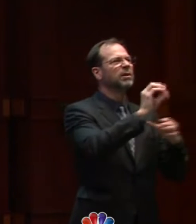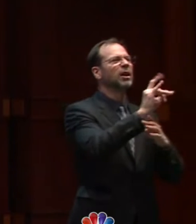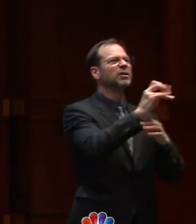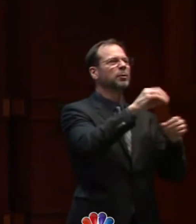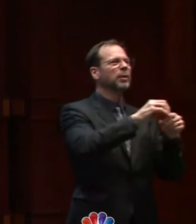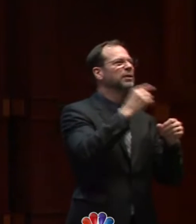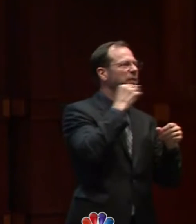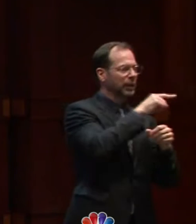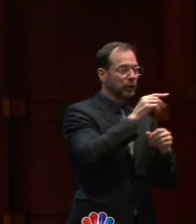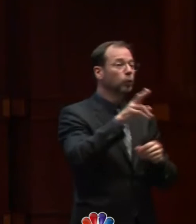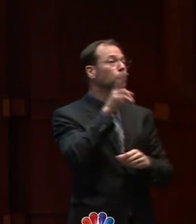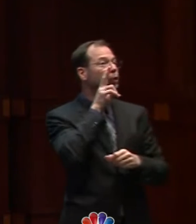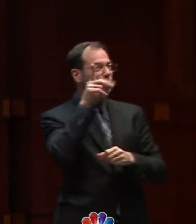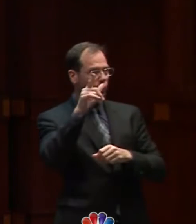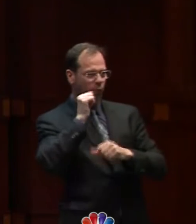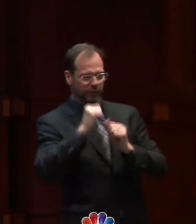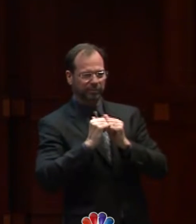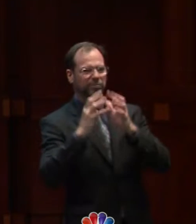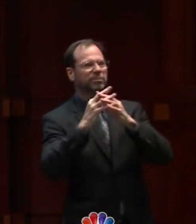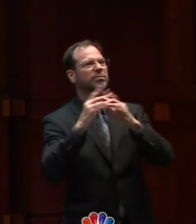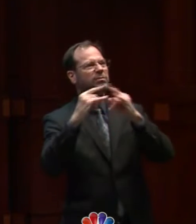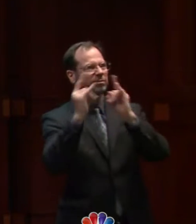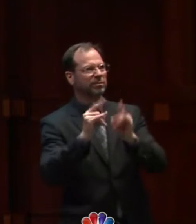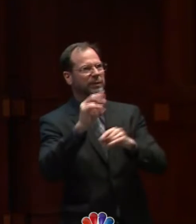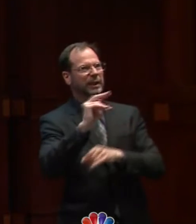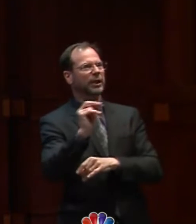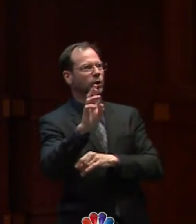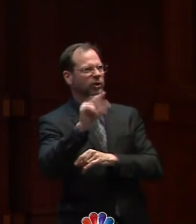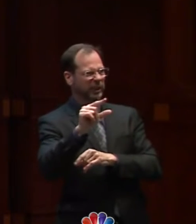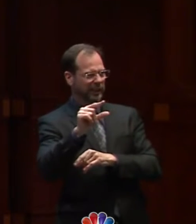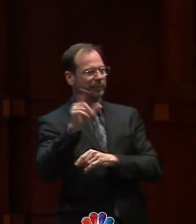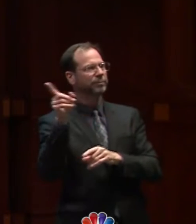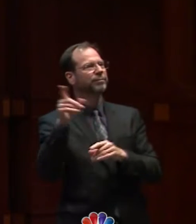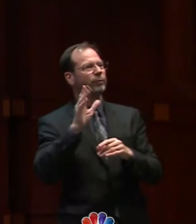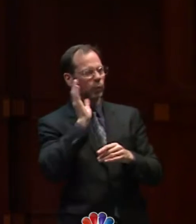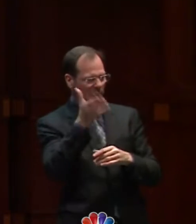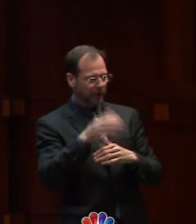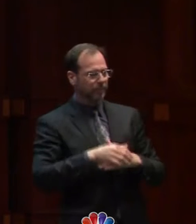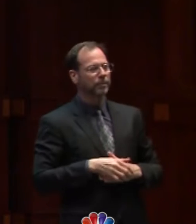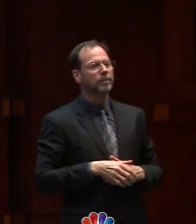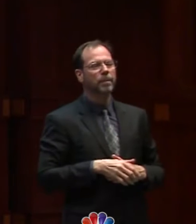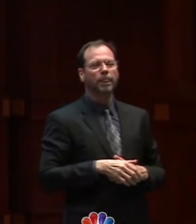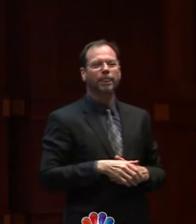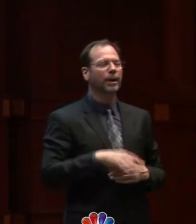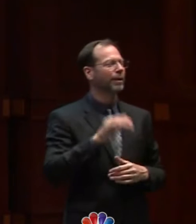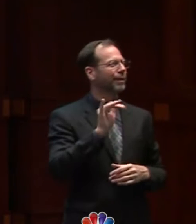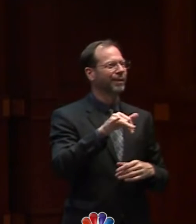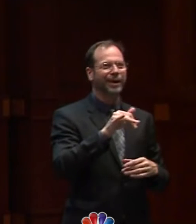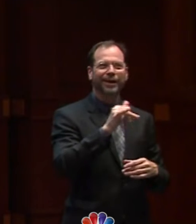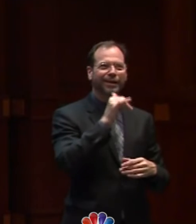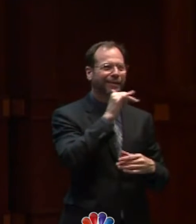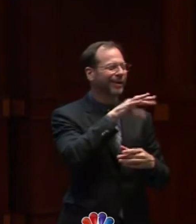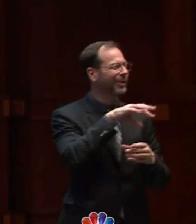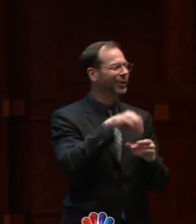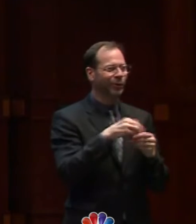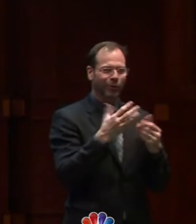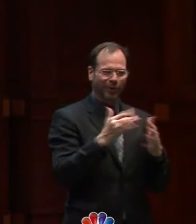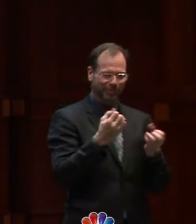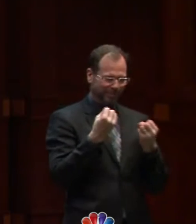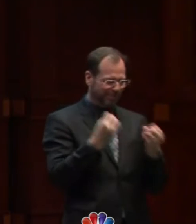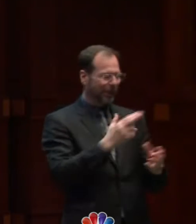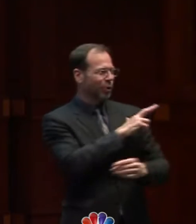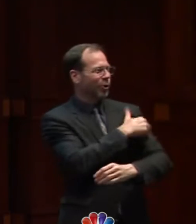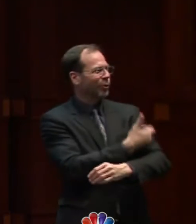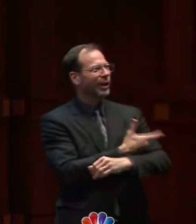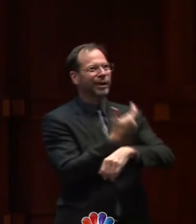then Houston will be setting one up in NRG. That doesn't include the numerous number of hotels